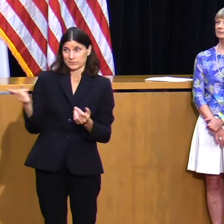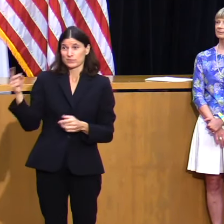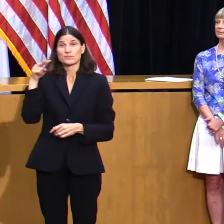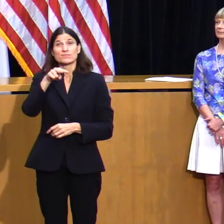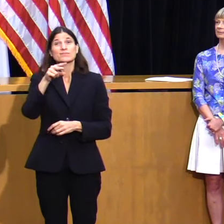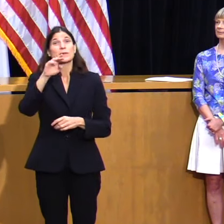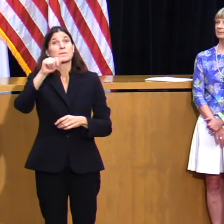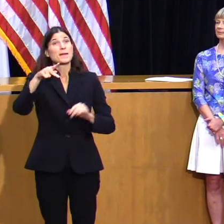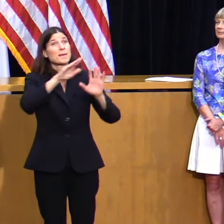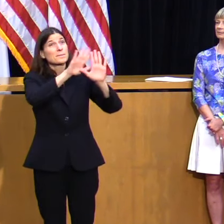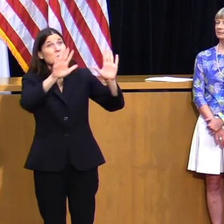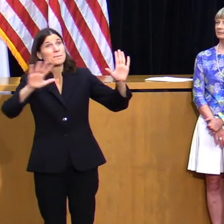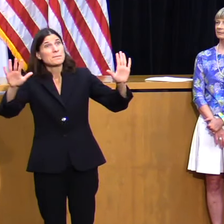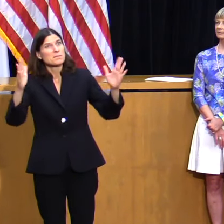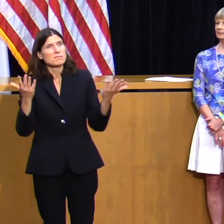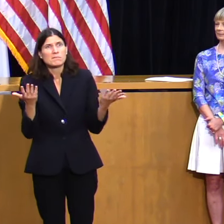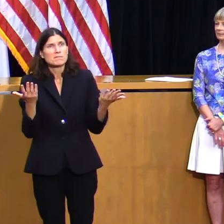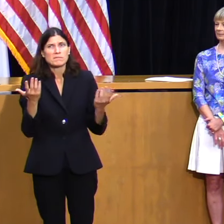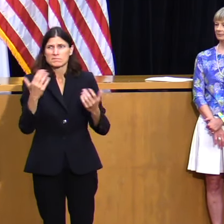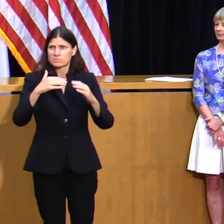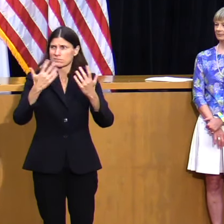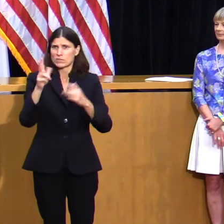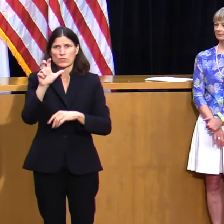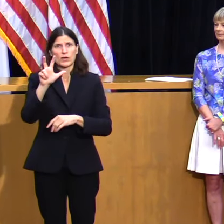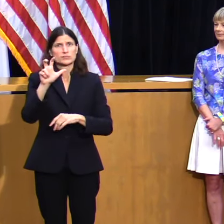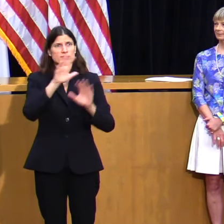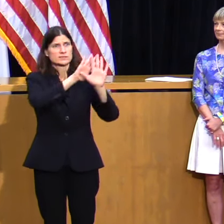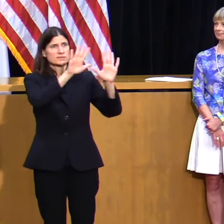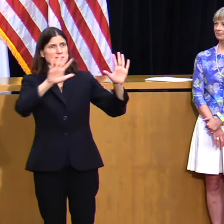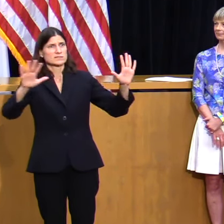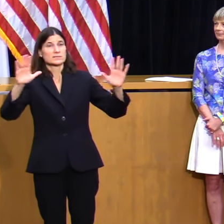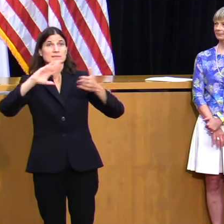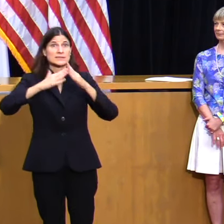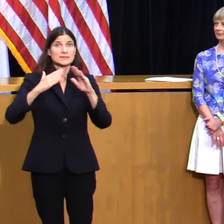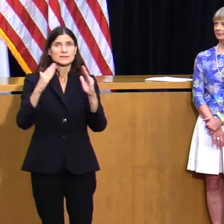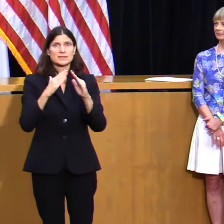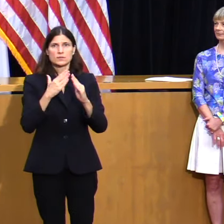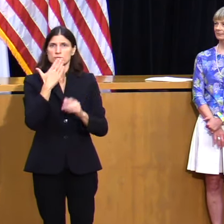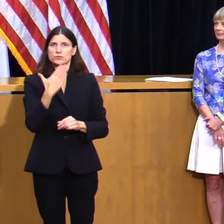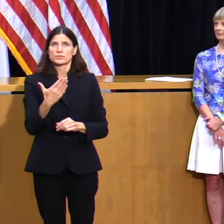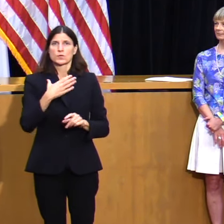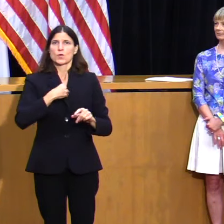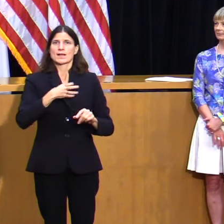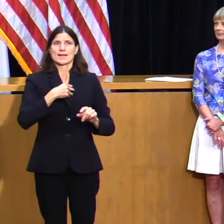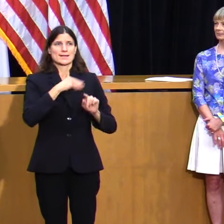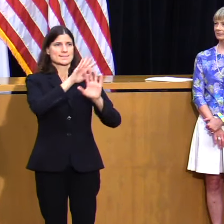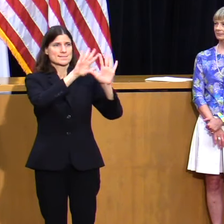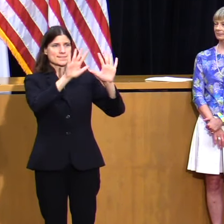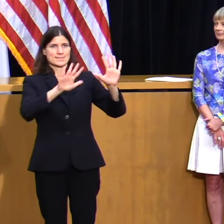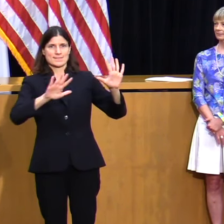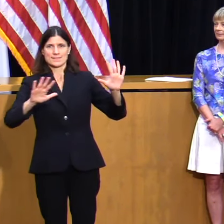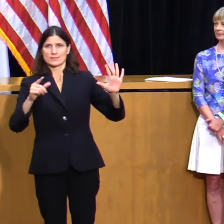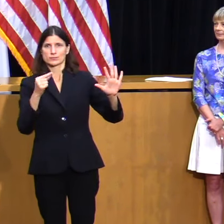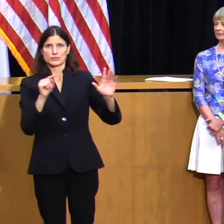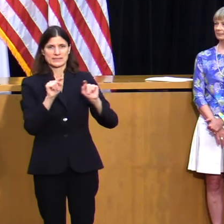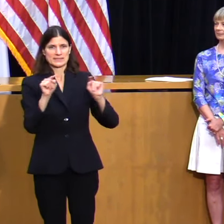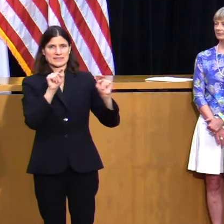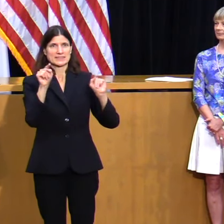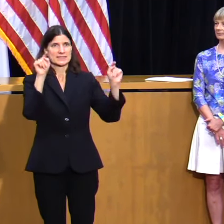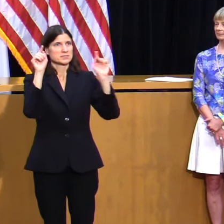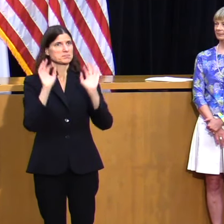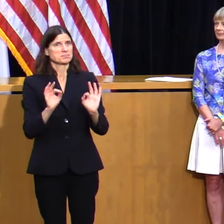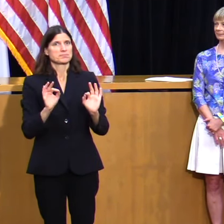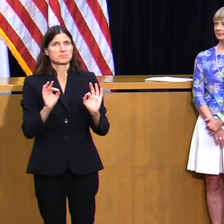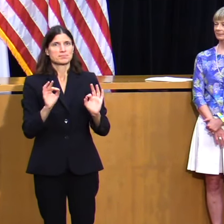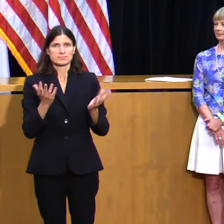can find a way to make this happen in school. And part of the reason why the commissioner asked folks to